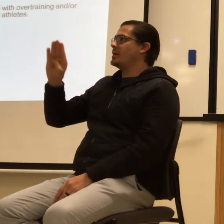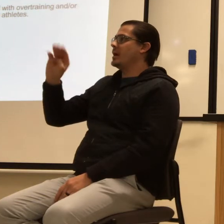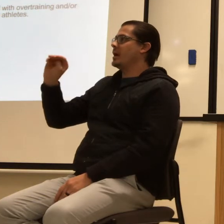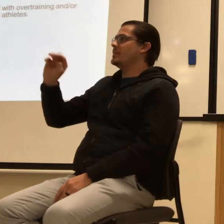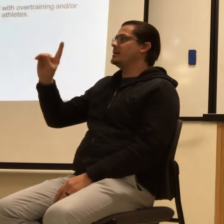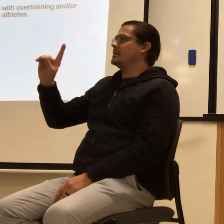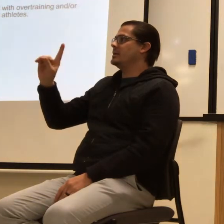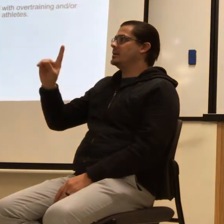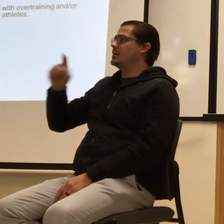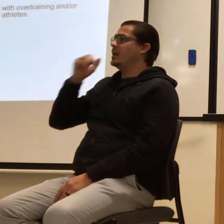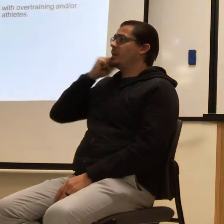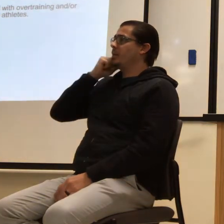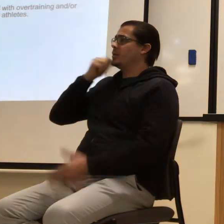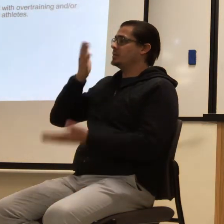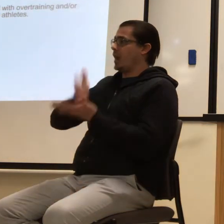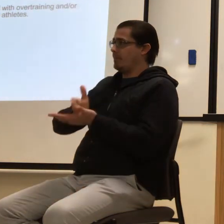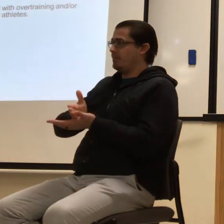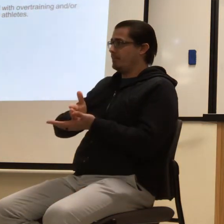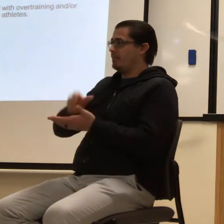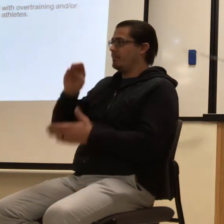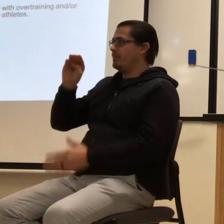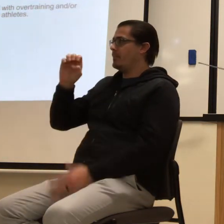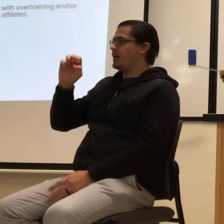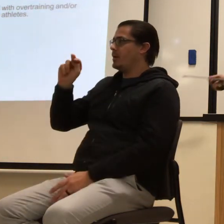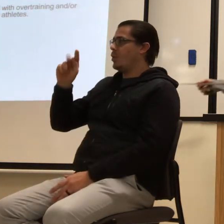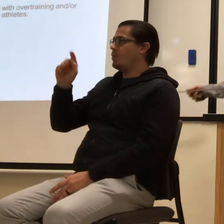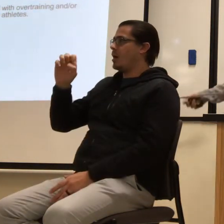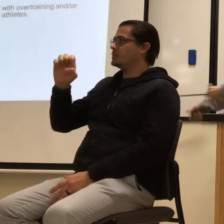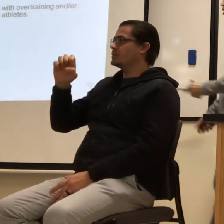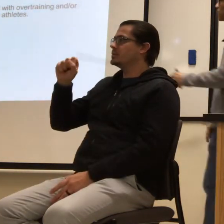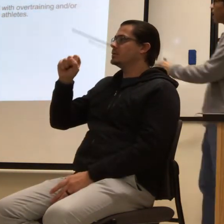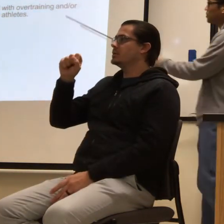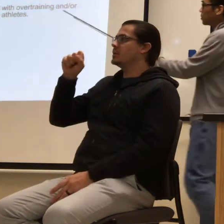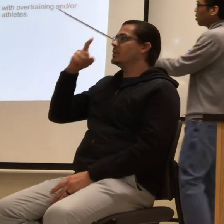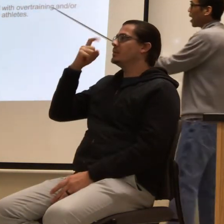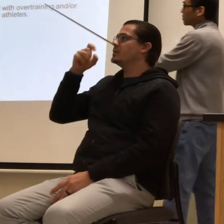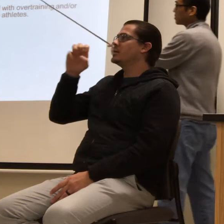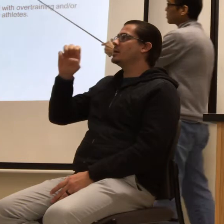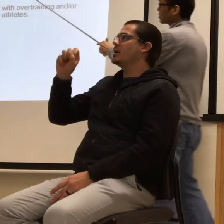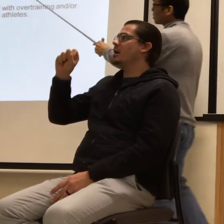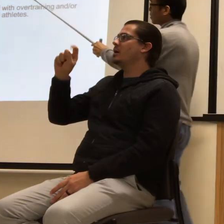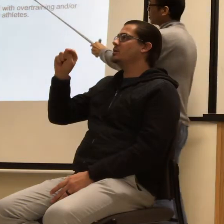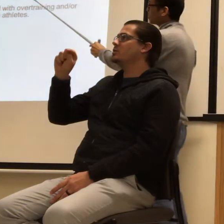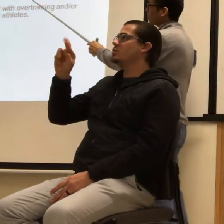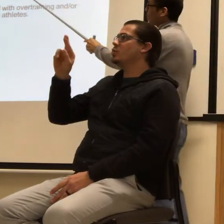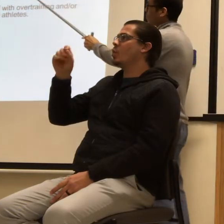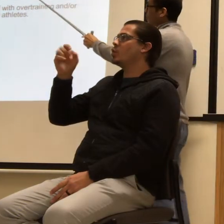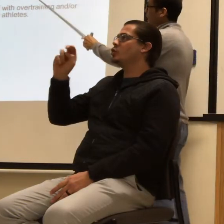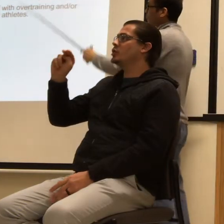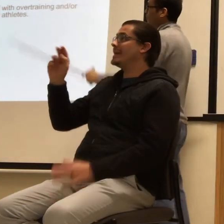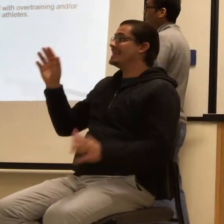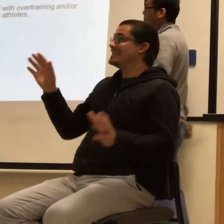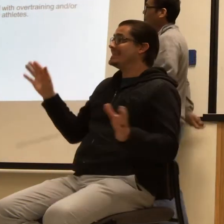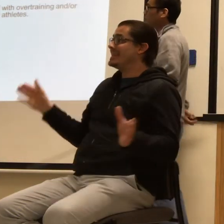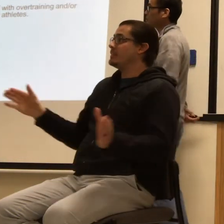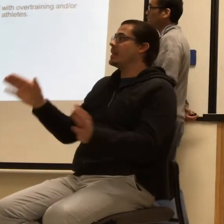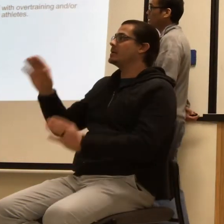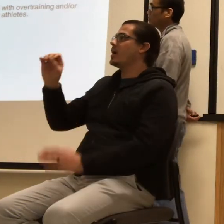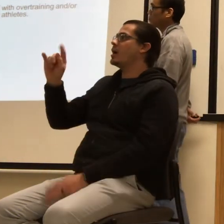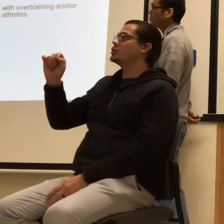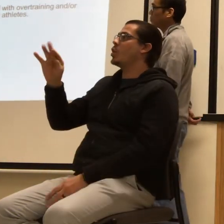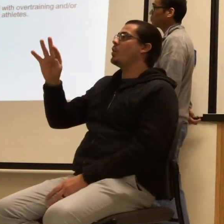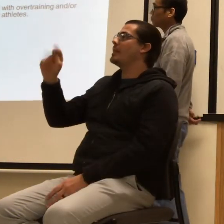menopause, right? Because it turns out estrogen stimulates osteoblasts. So after